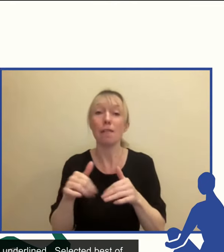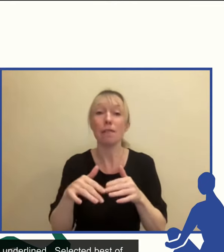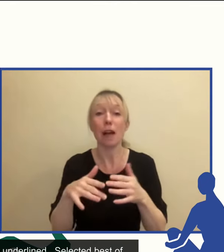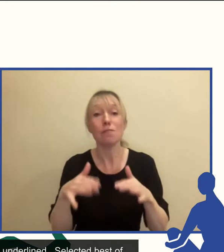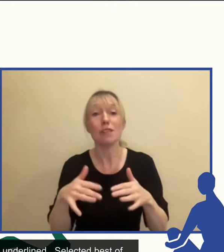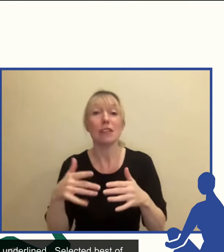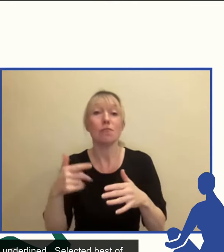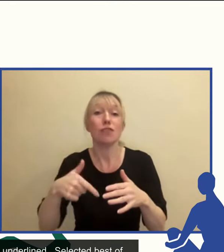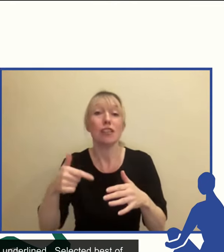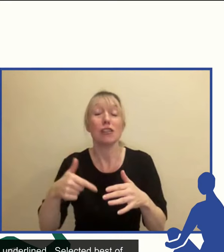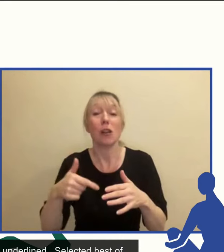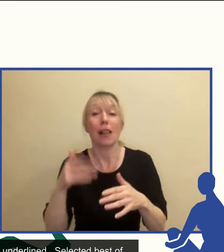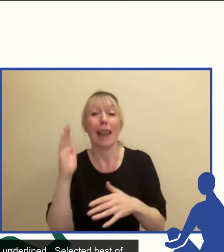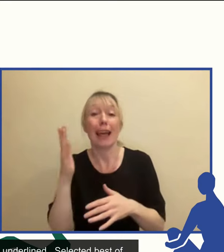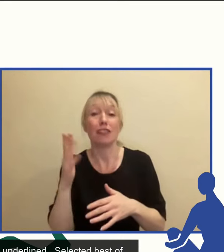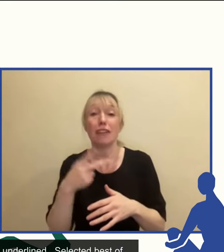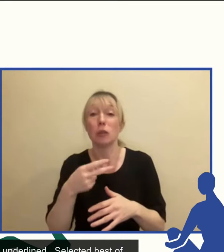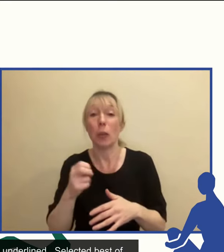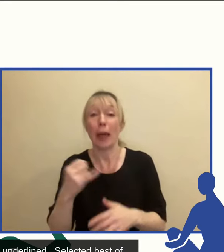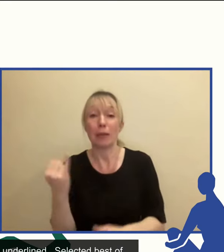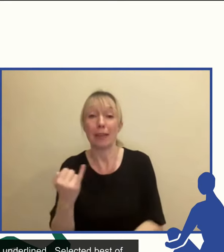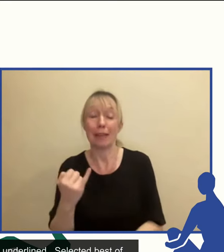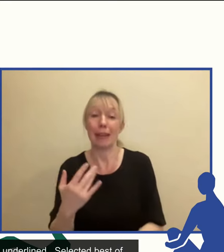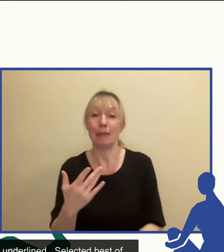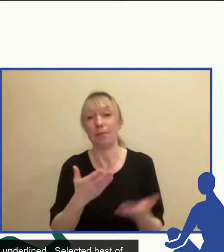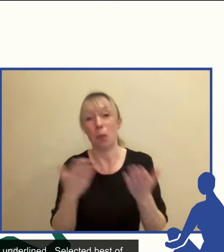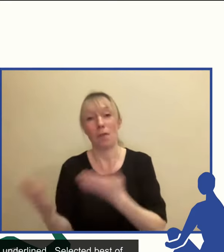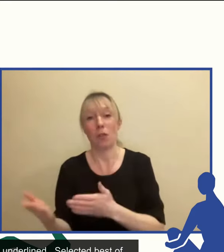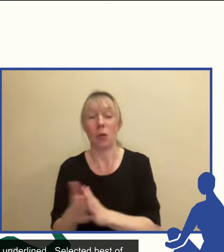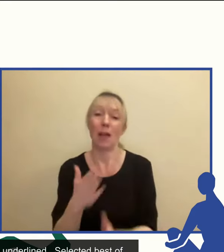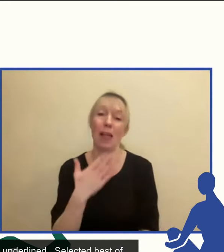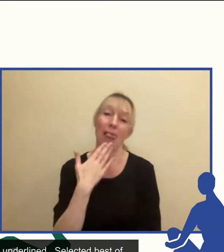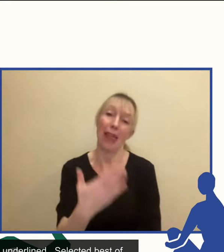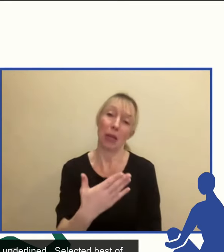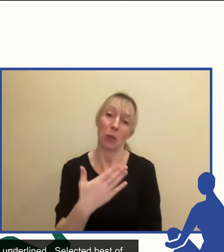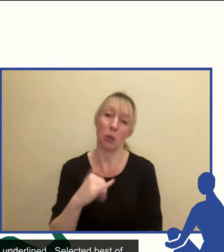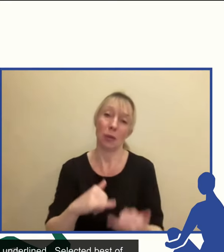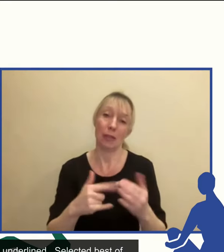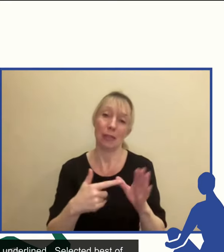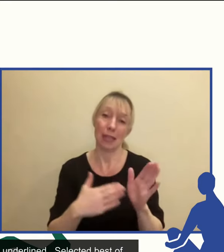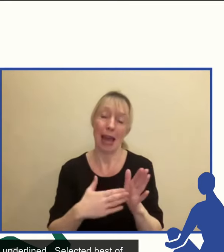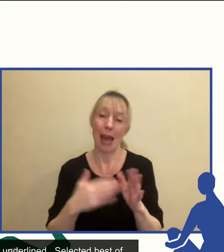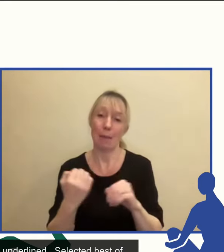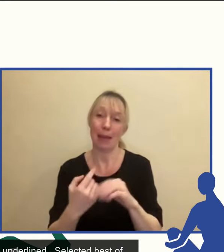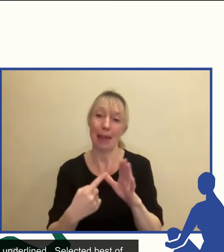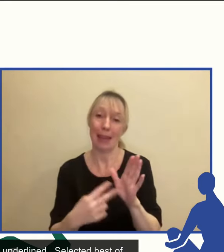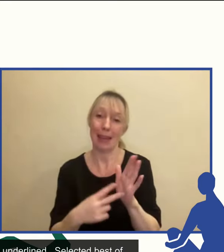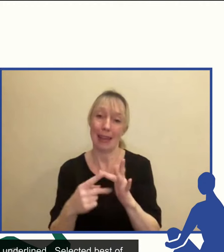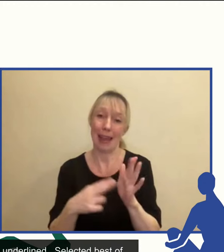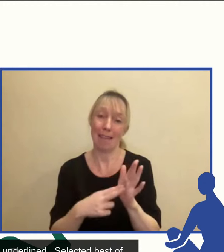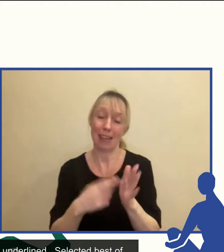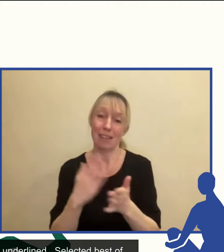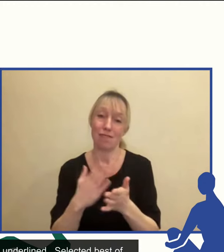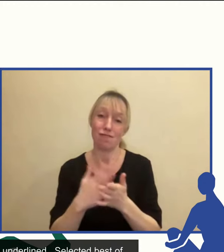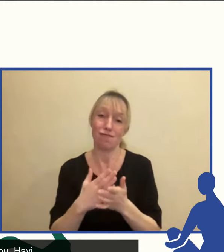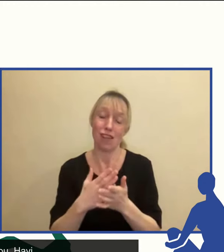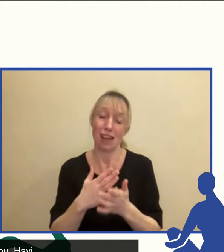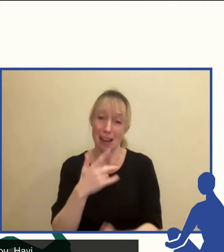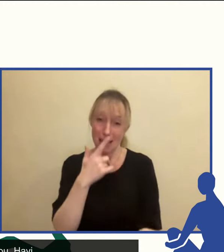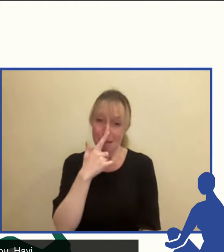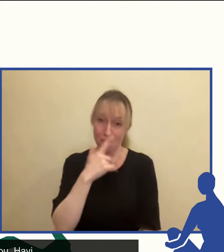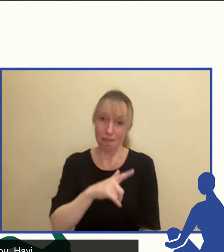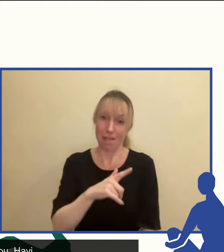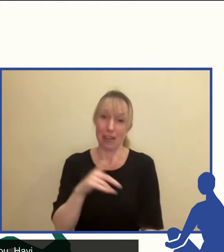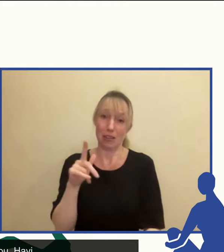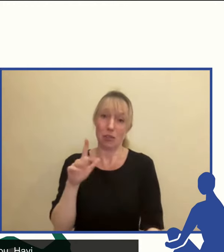Havi. Thank you so much, Sam and Gavin. I'm really privileged to join this conversation, and